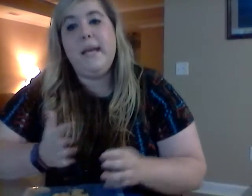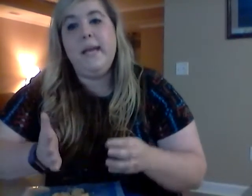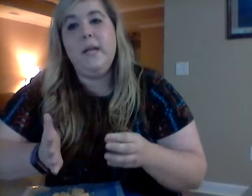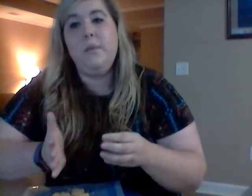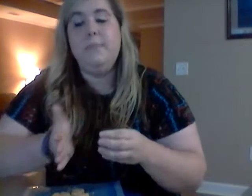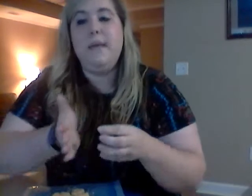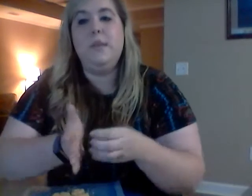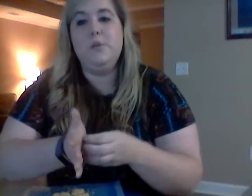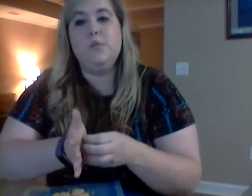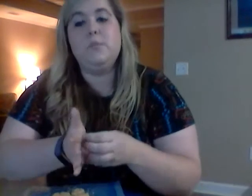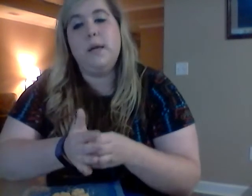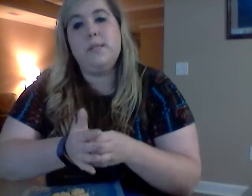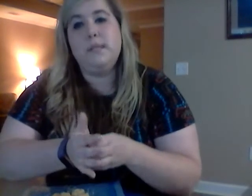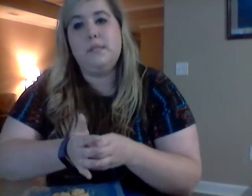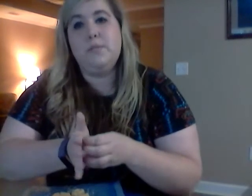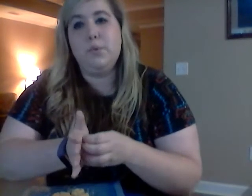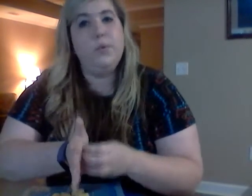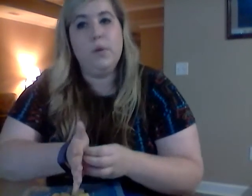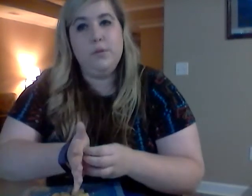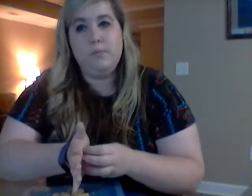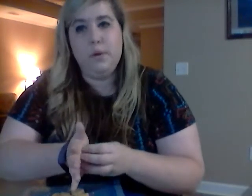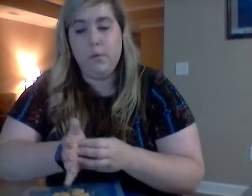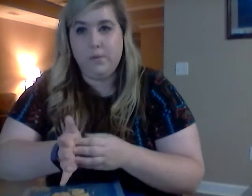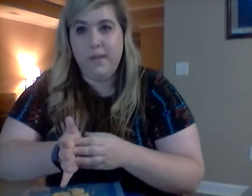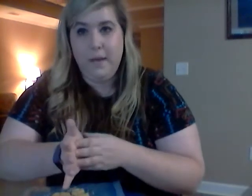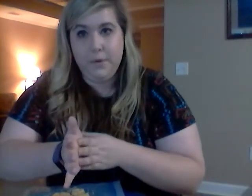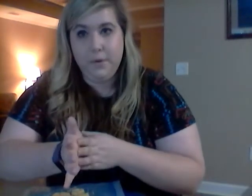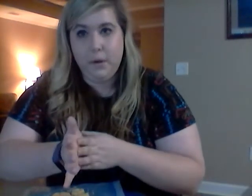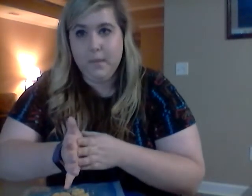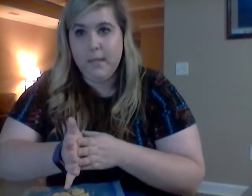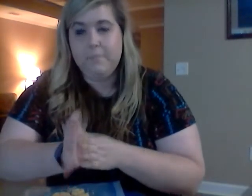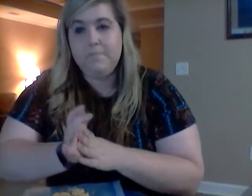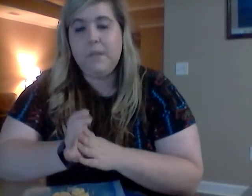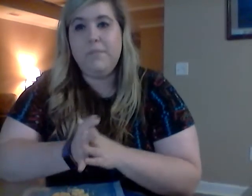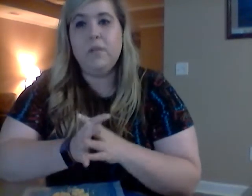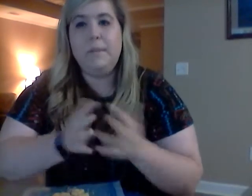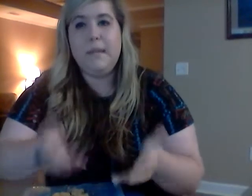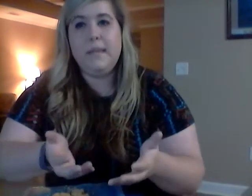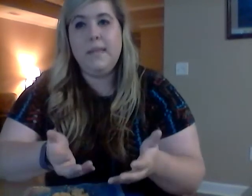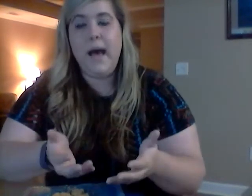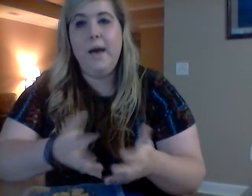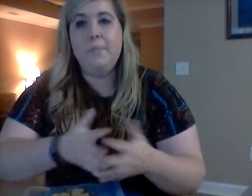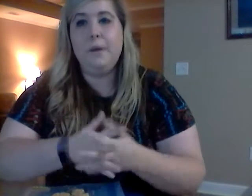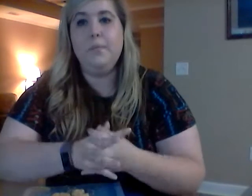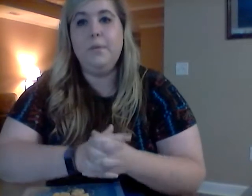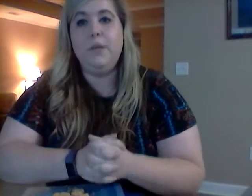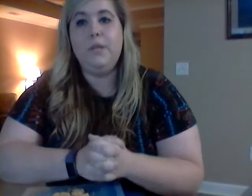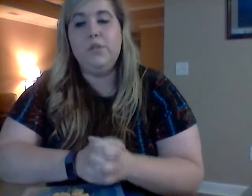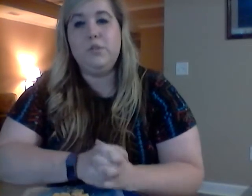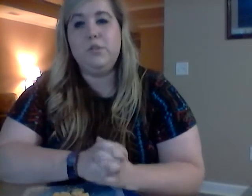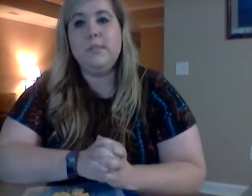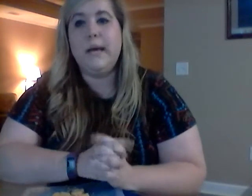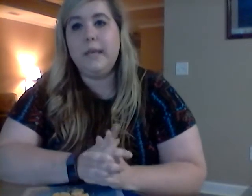can emit those responses through gross motor or fine motor ability. If they're limited in that, I probably wouldn't choose sign